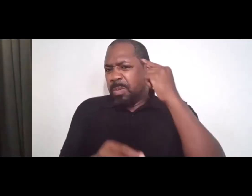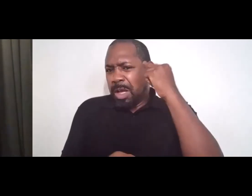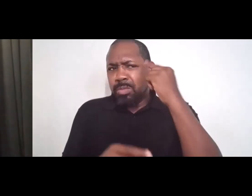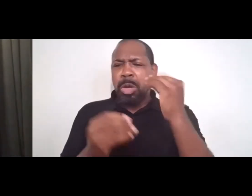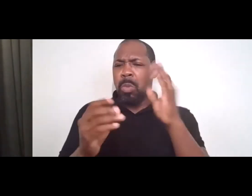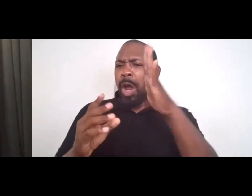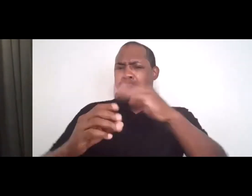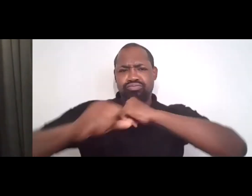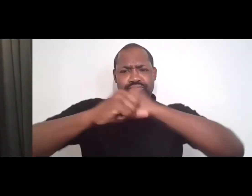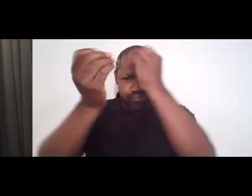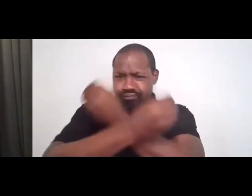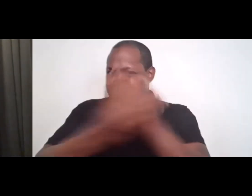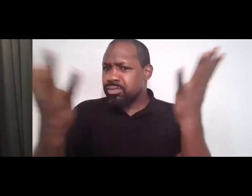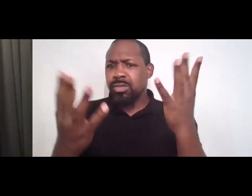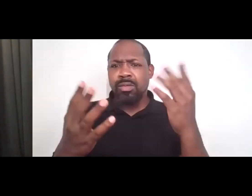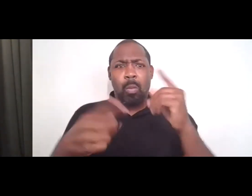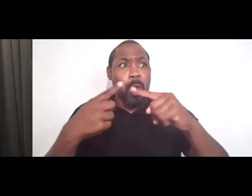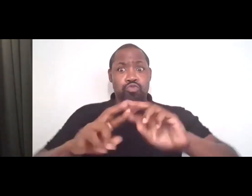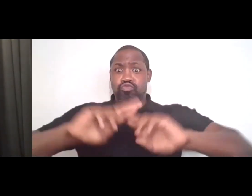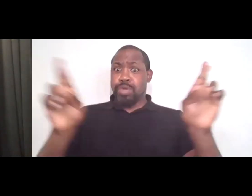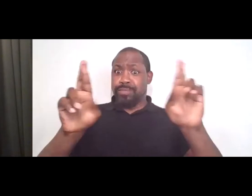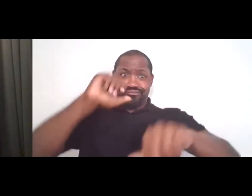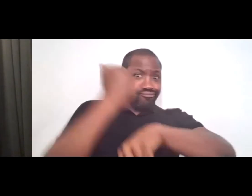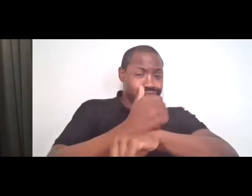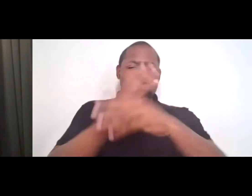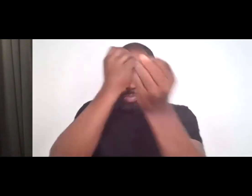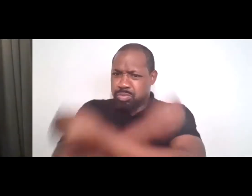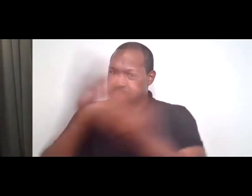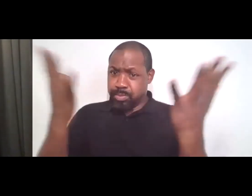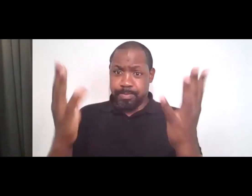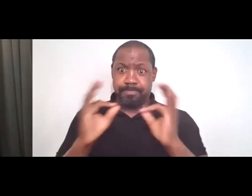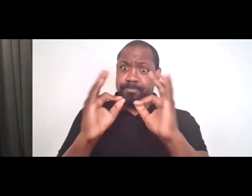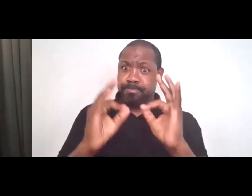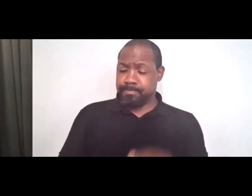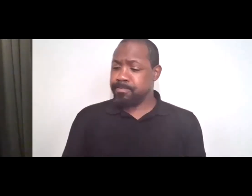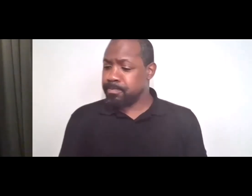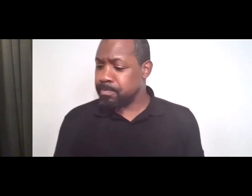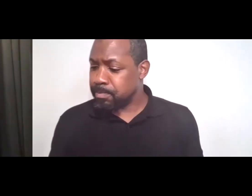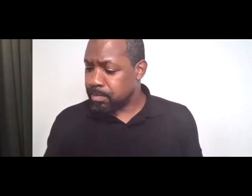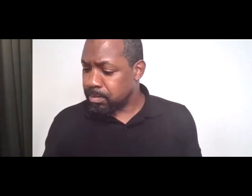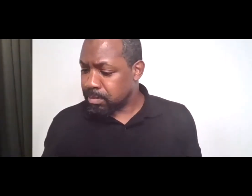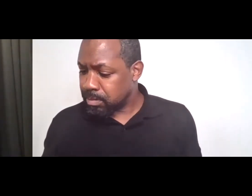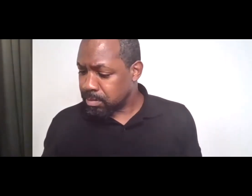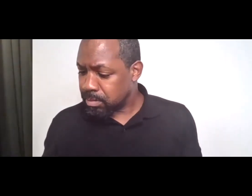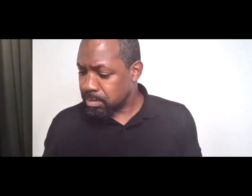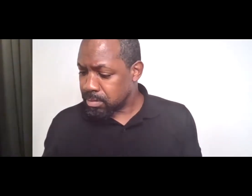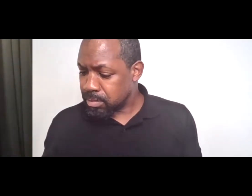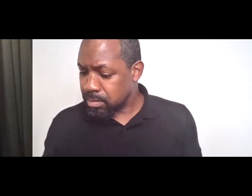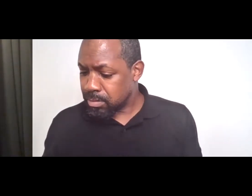forward to that. And we will do more outreach. Once we have a location site set, we will reach out to